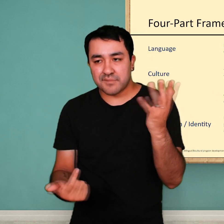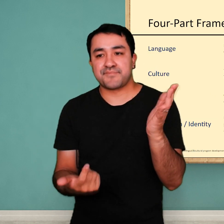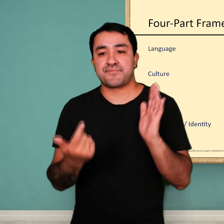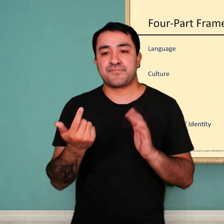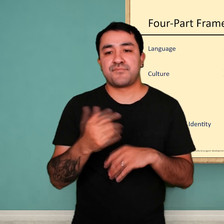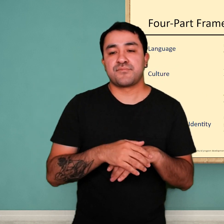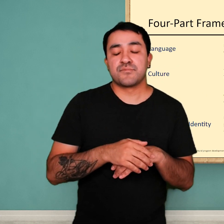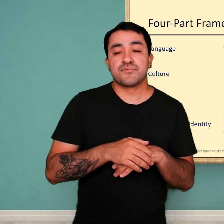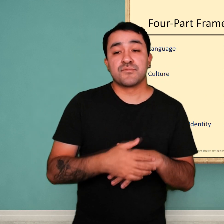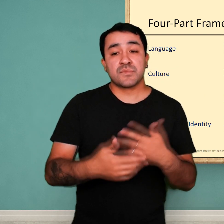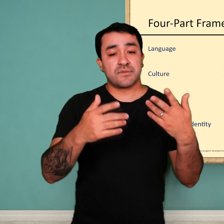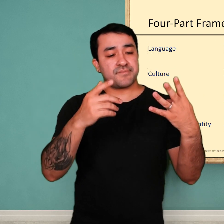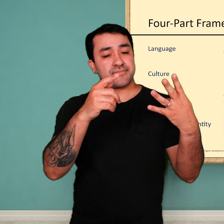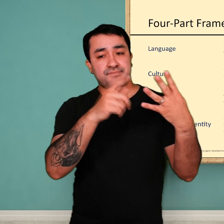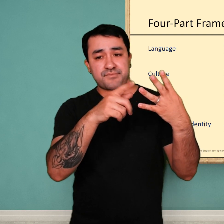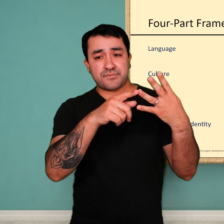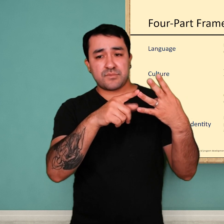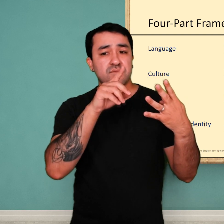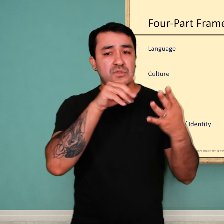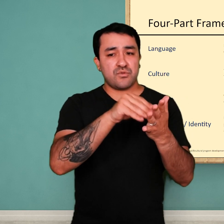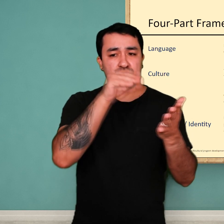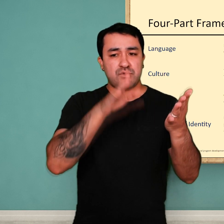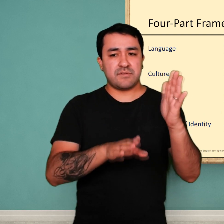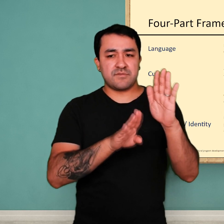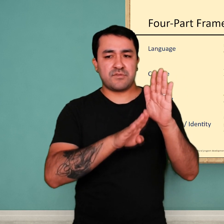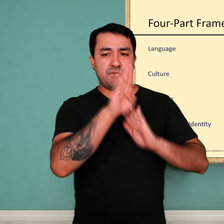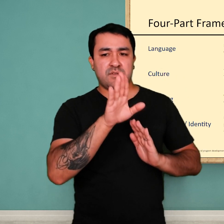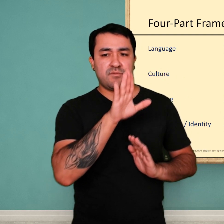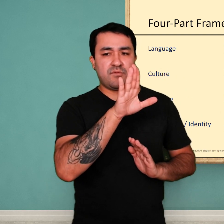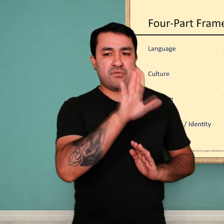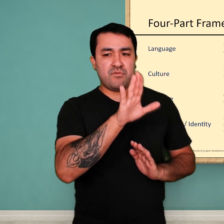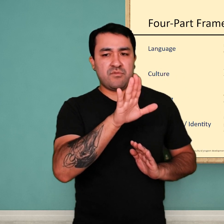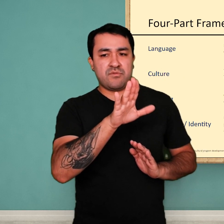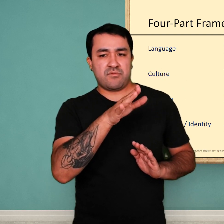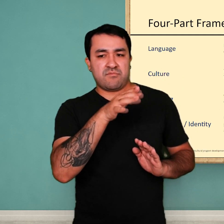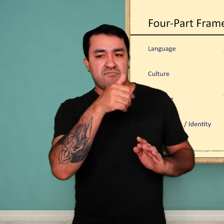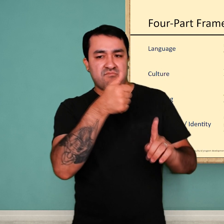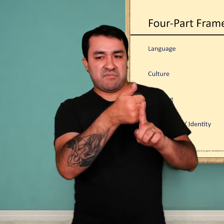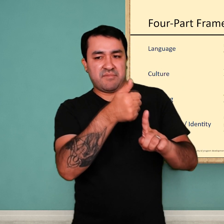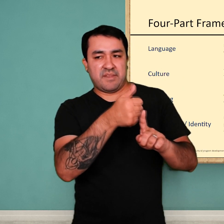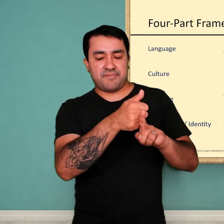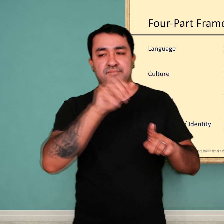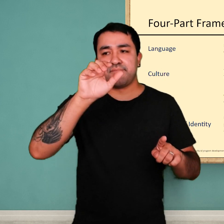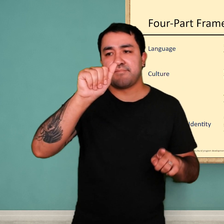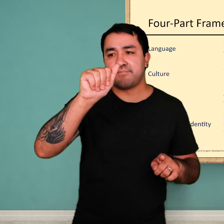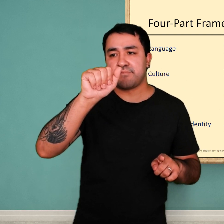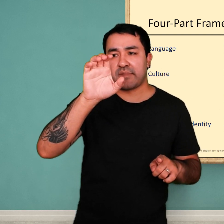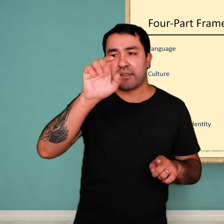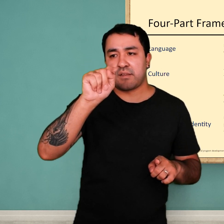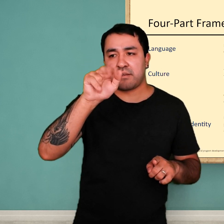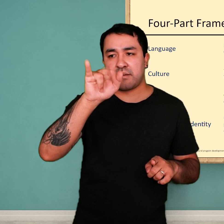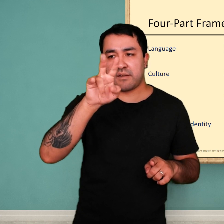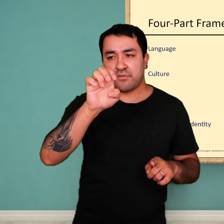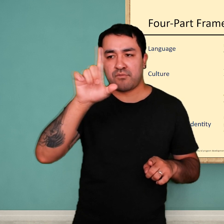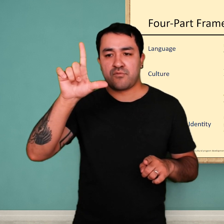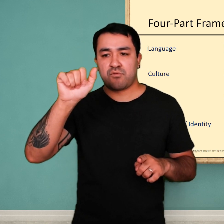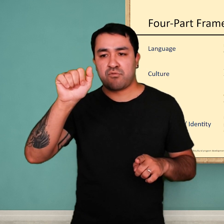deaf literature, and more. Students are still required to learn national and state-mandated curriculum, so deaf